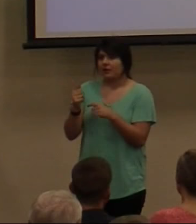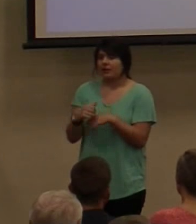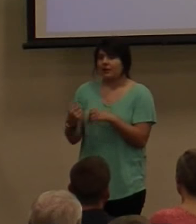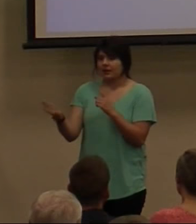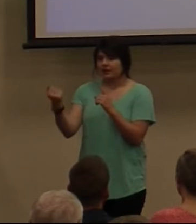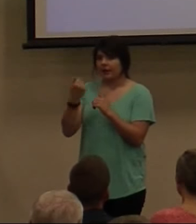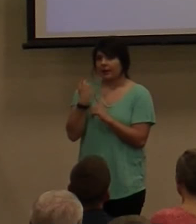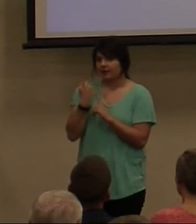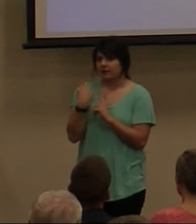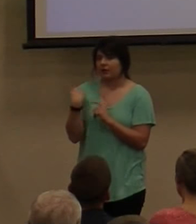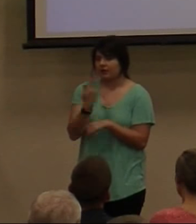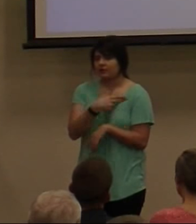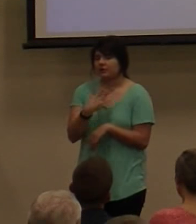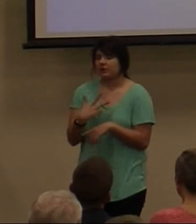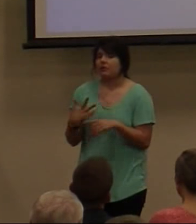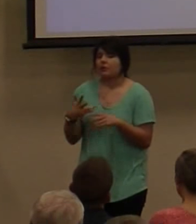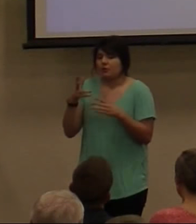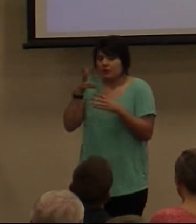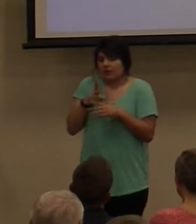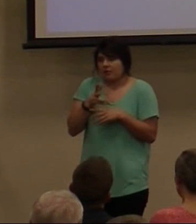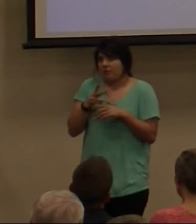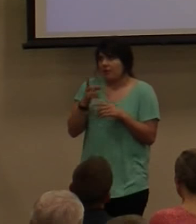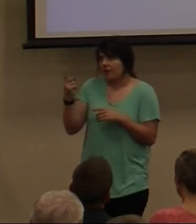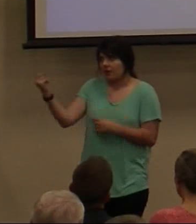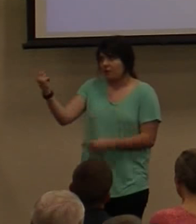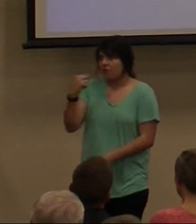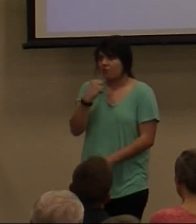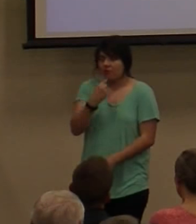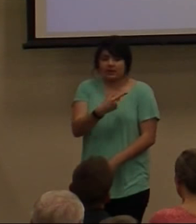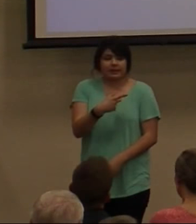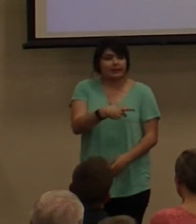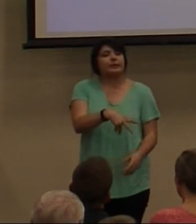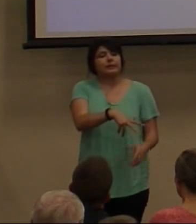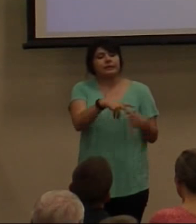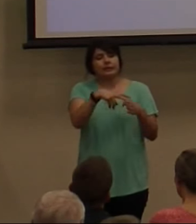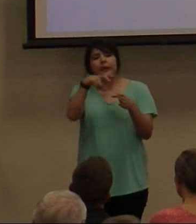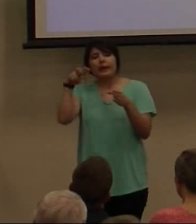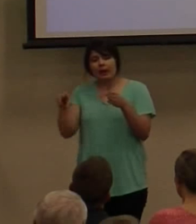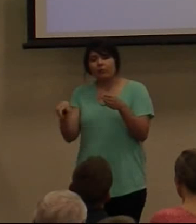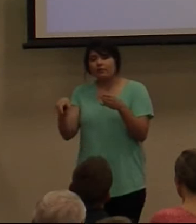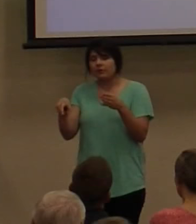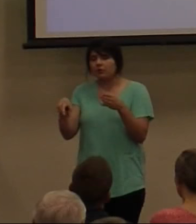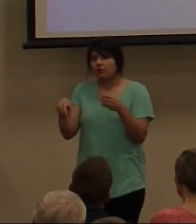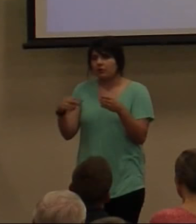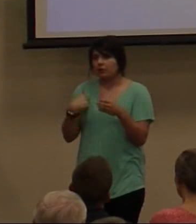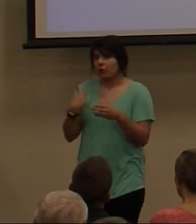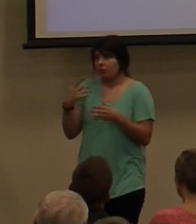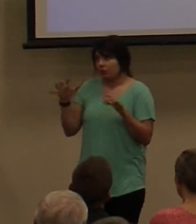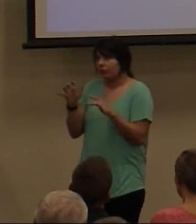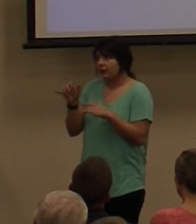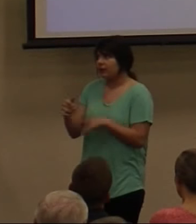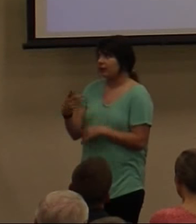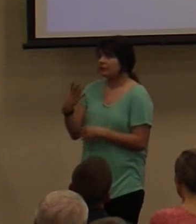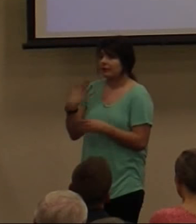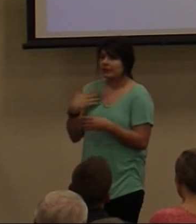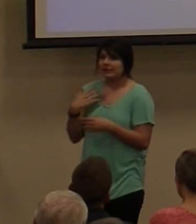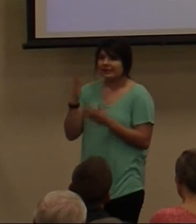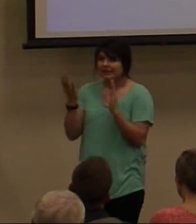us to get out the vehicle. This looked as though it could be the end. They were not very